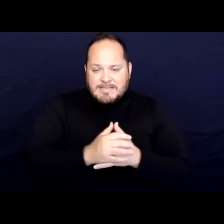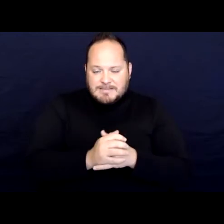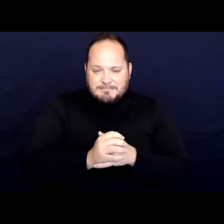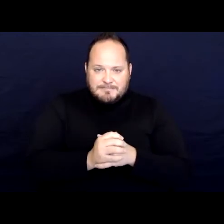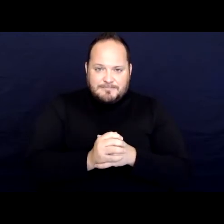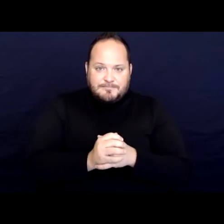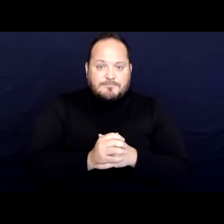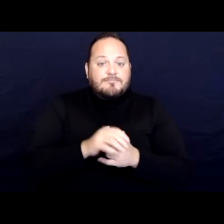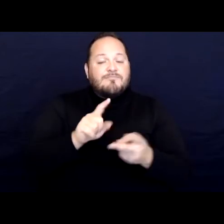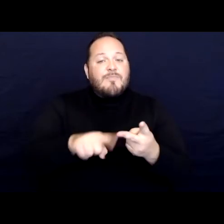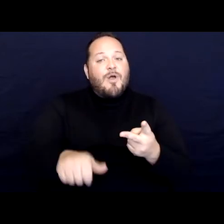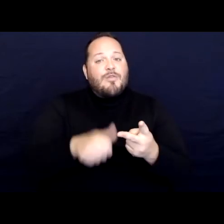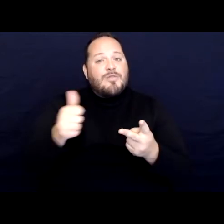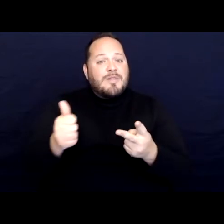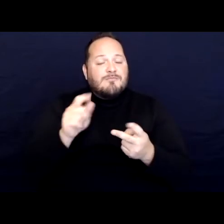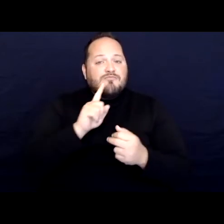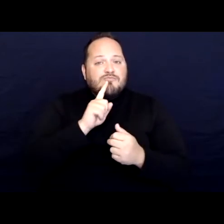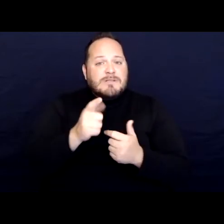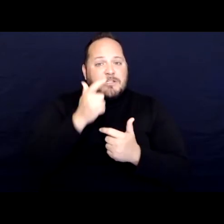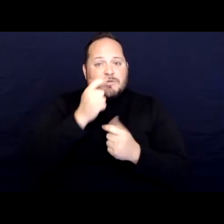really interesting about